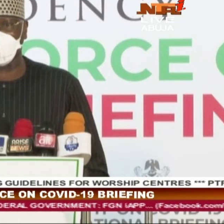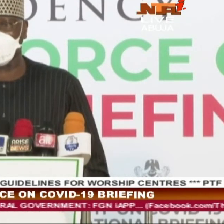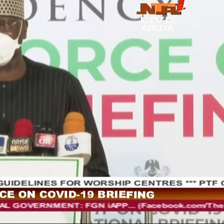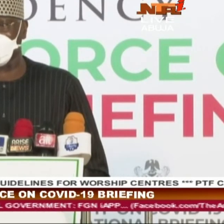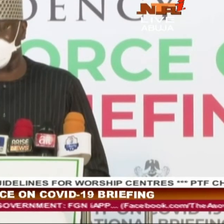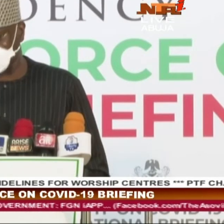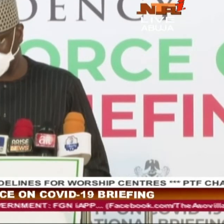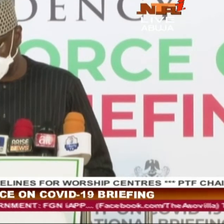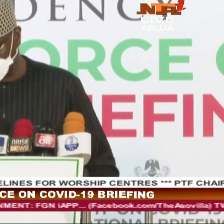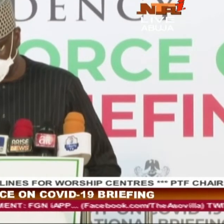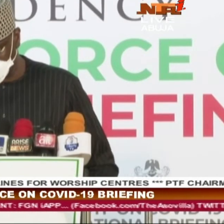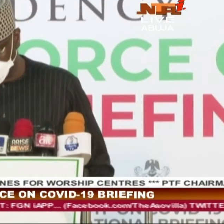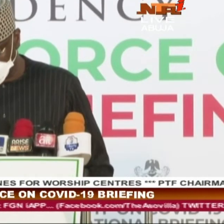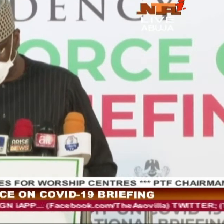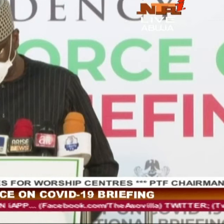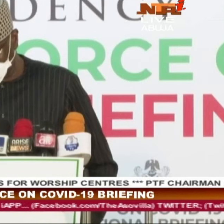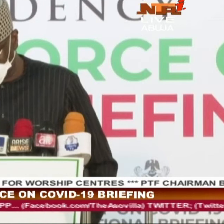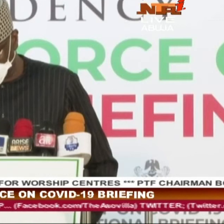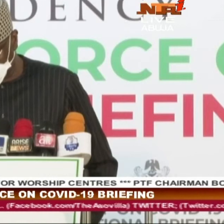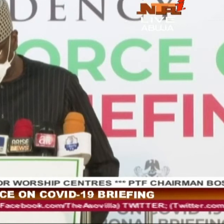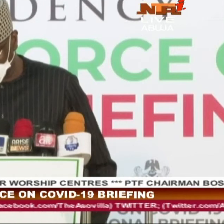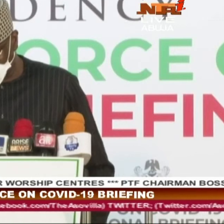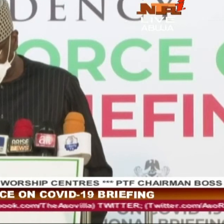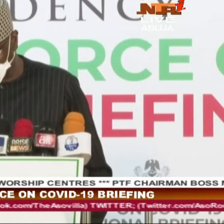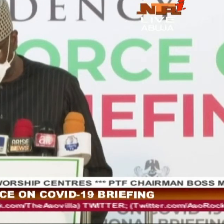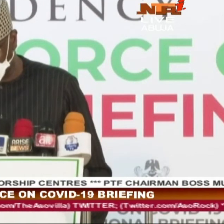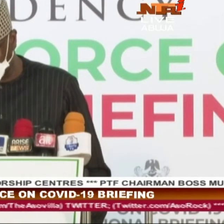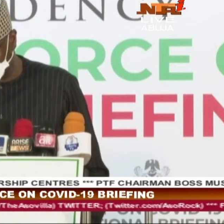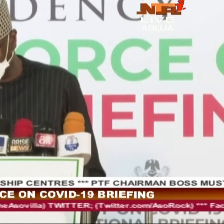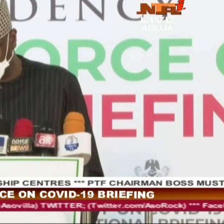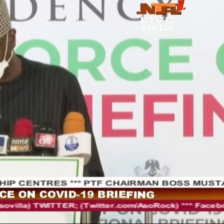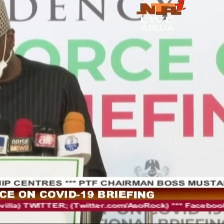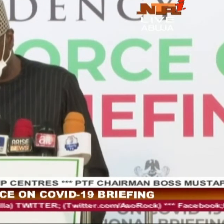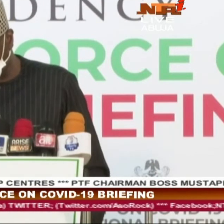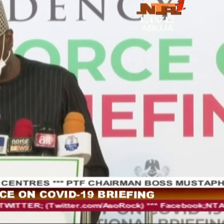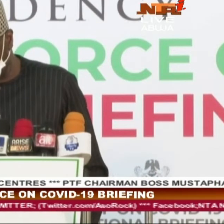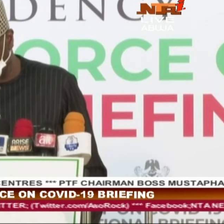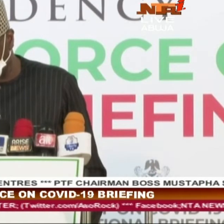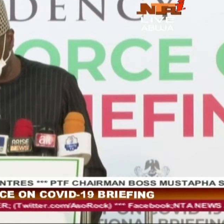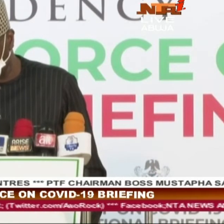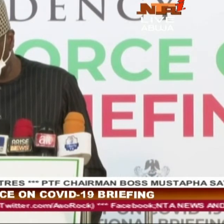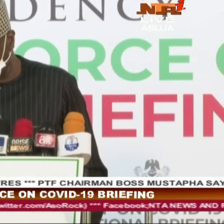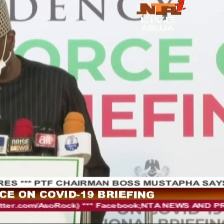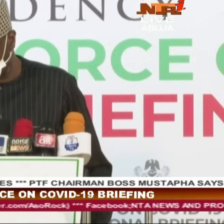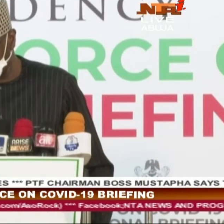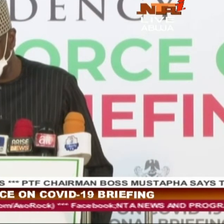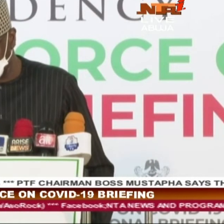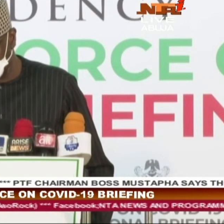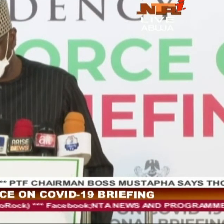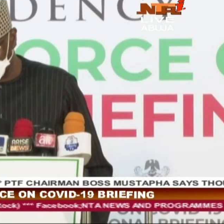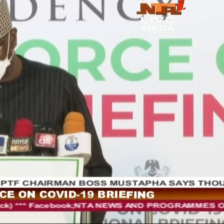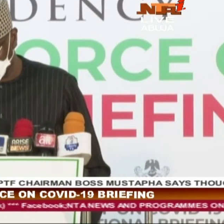Aviation was here to take the issue about the increase in air tickets.